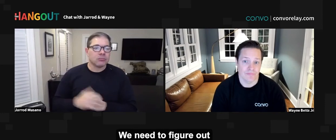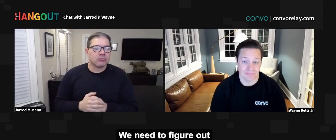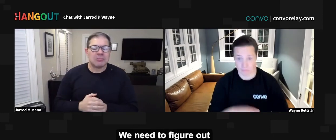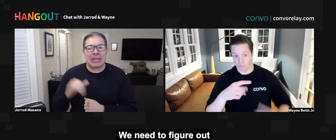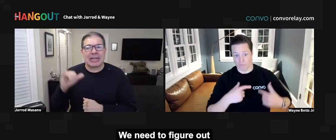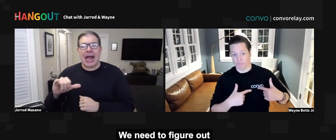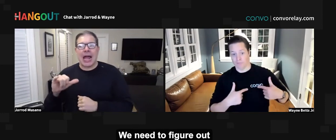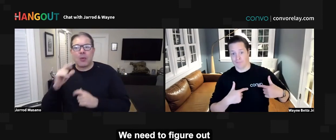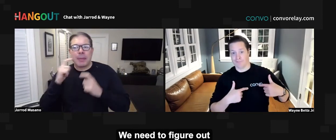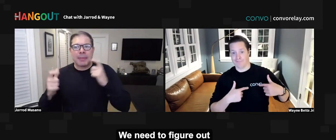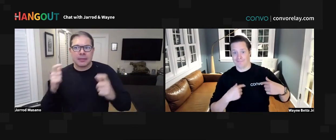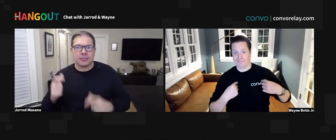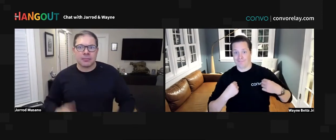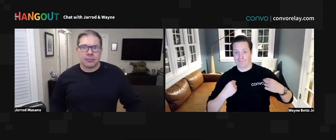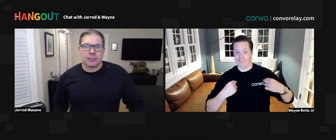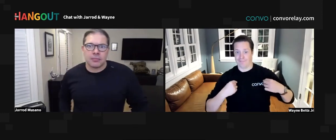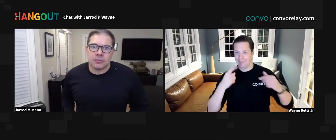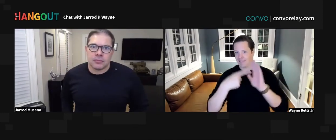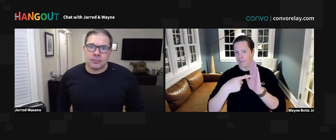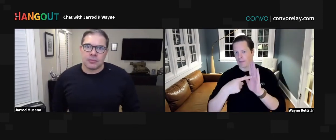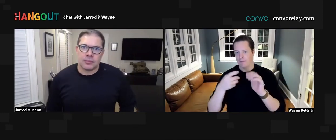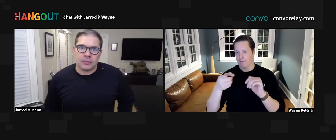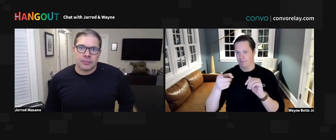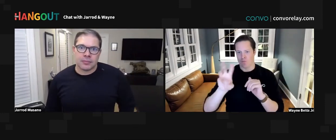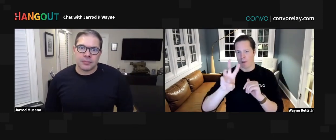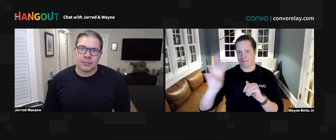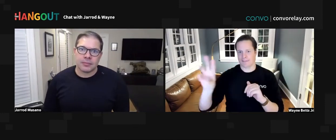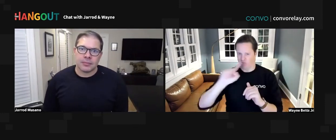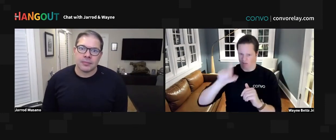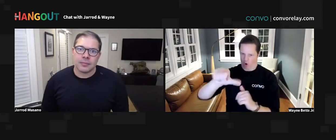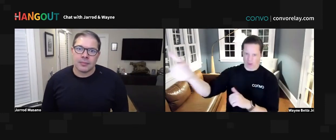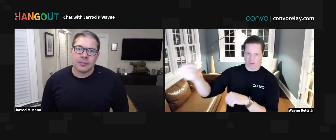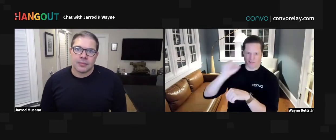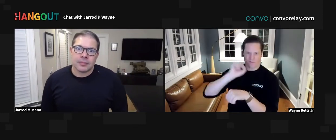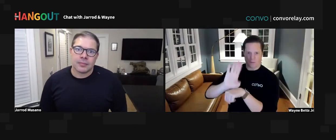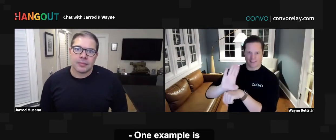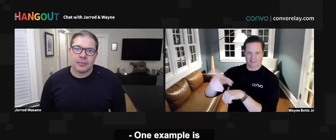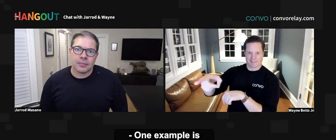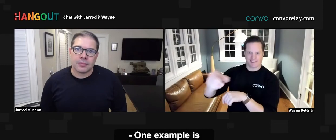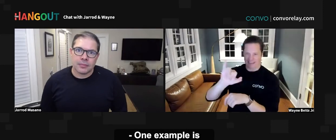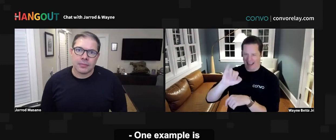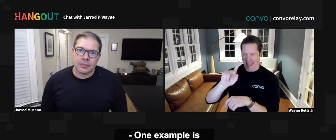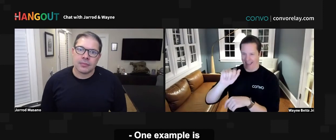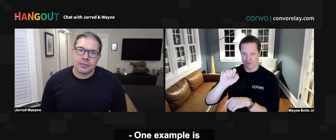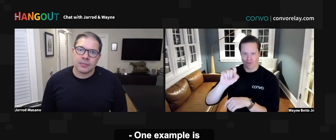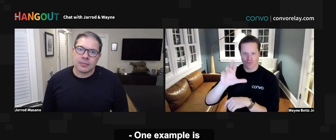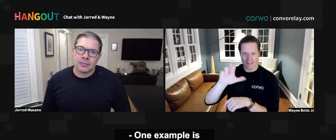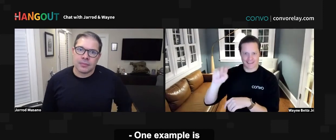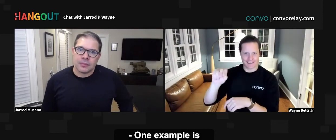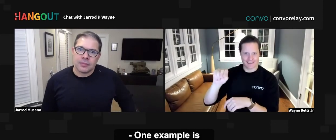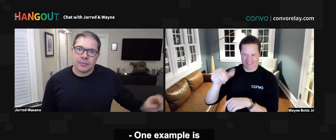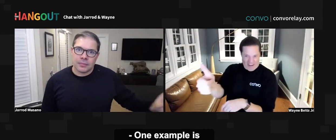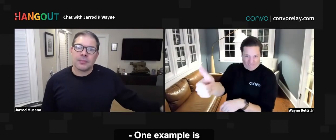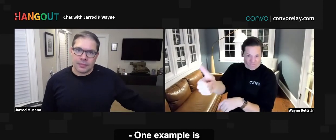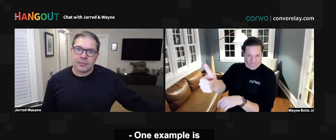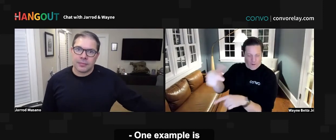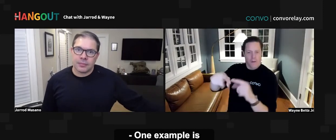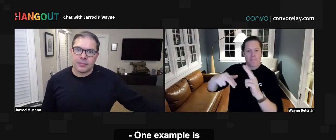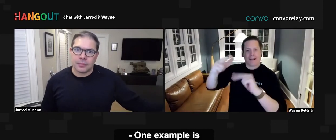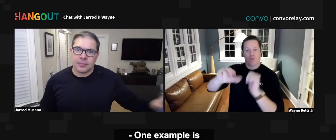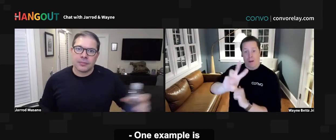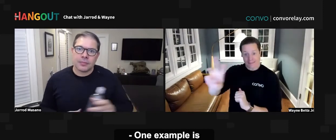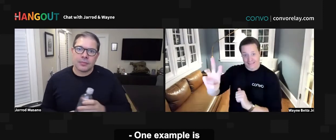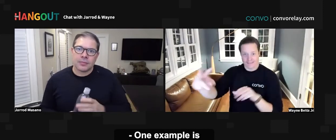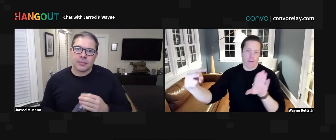We need to figure out how we can integrate that with everyone. I think it's going to be huge. One example is there is